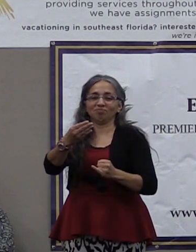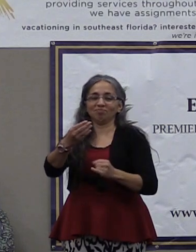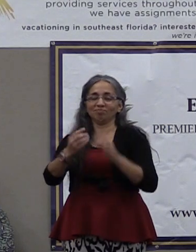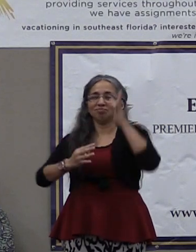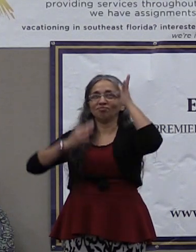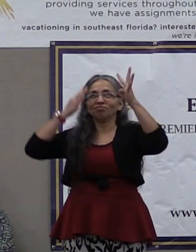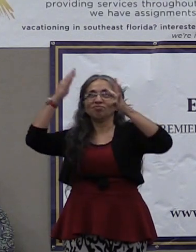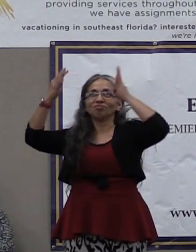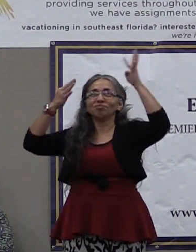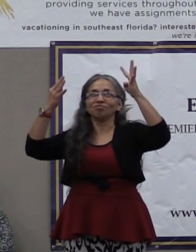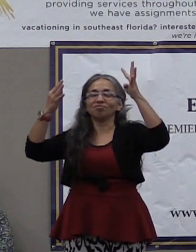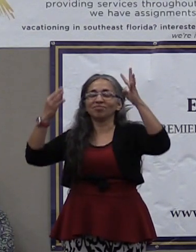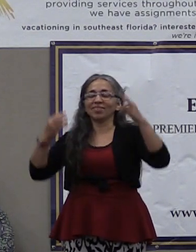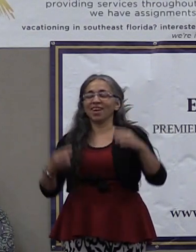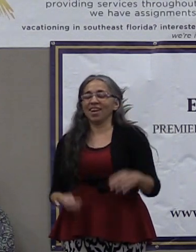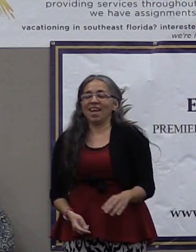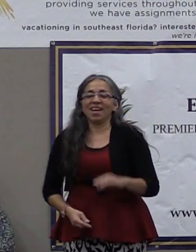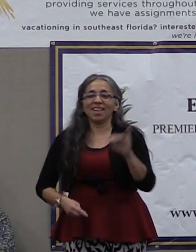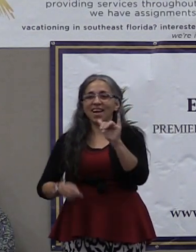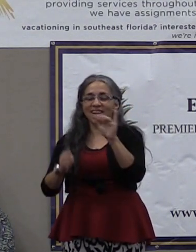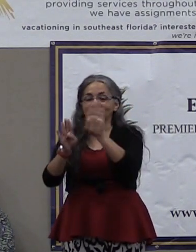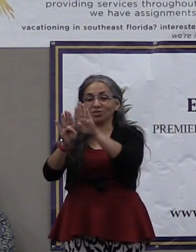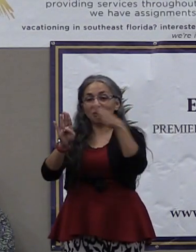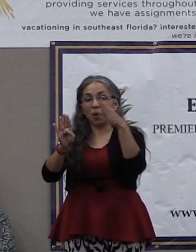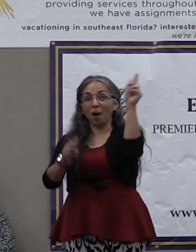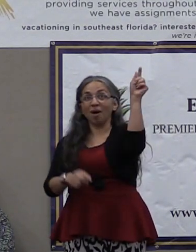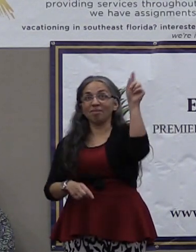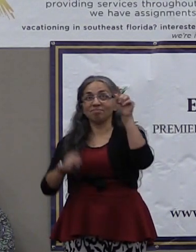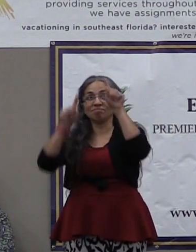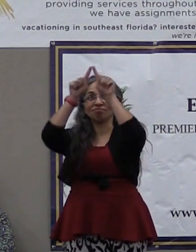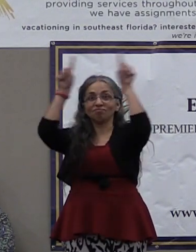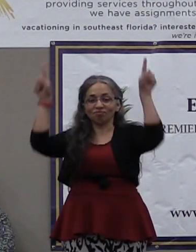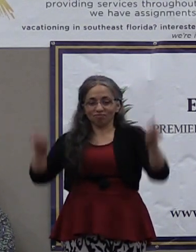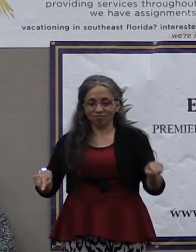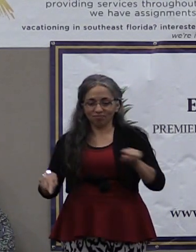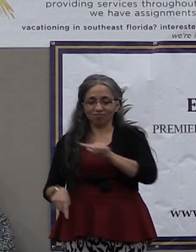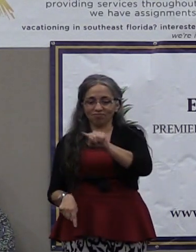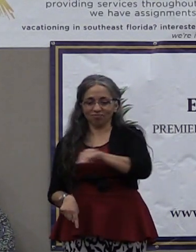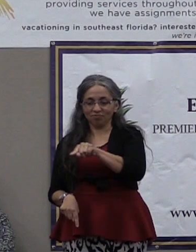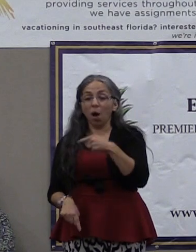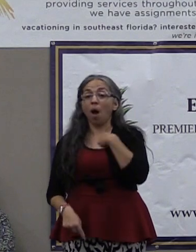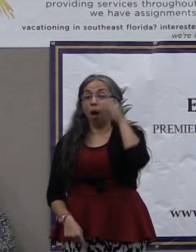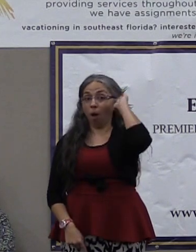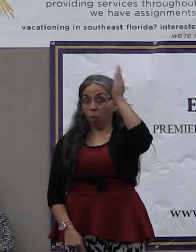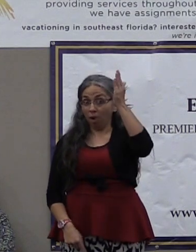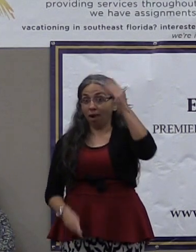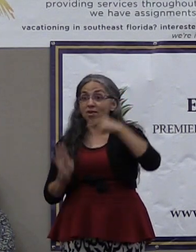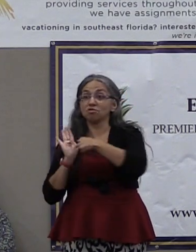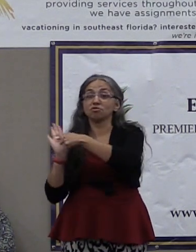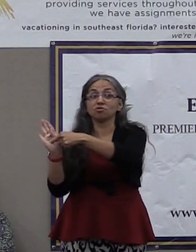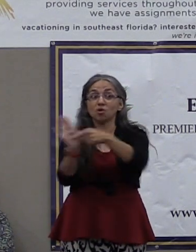I'm going to be using the chalk to draw, like maybe the door.